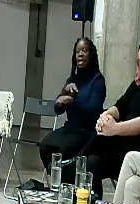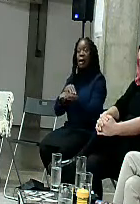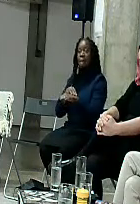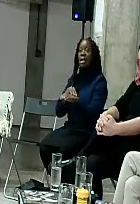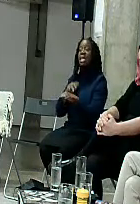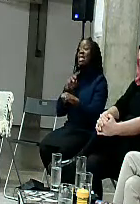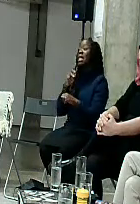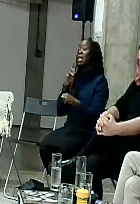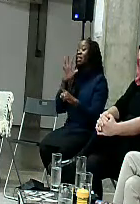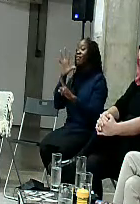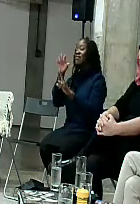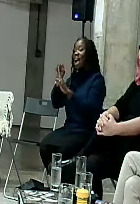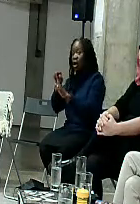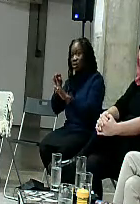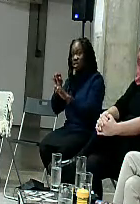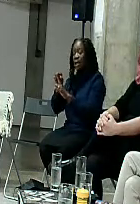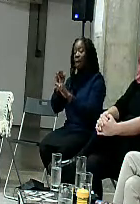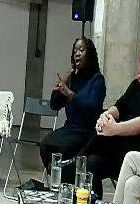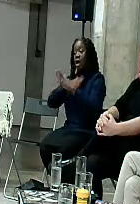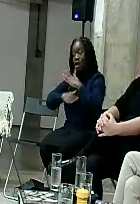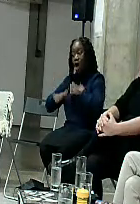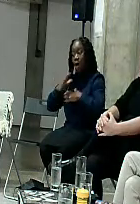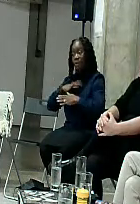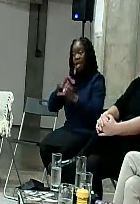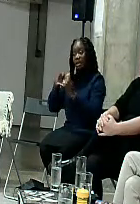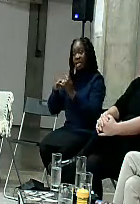calmed him down, brought him back. And